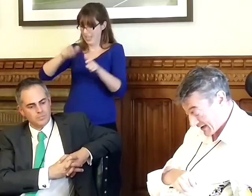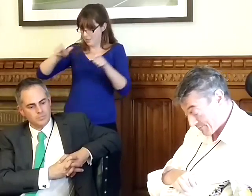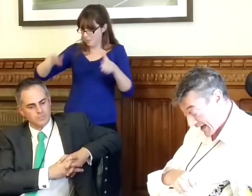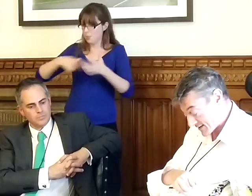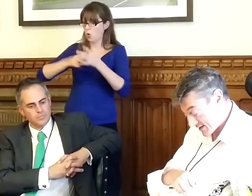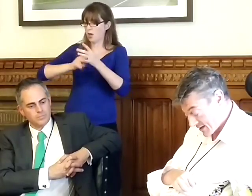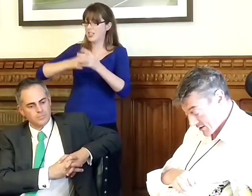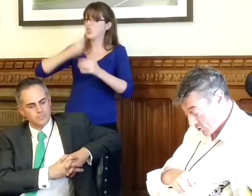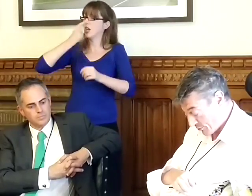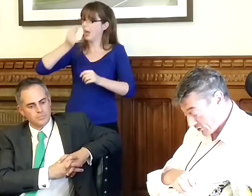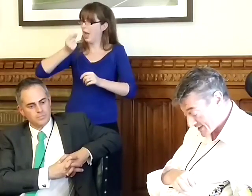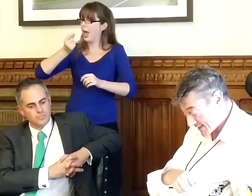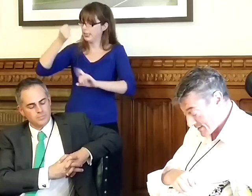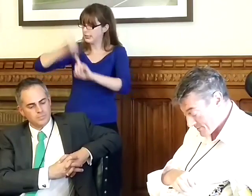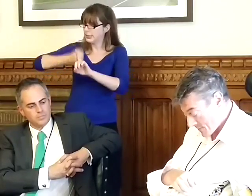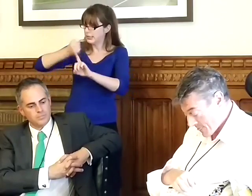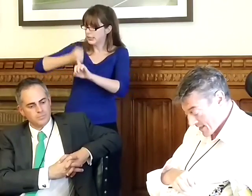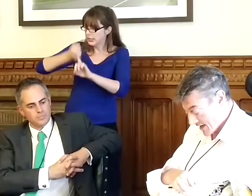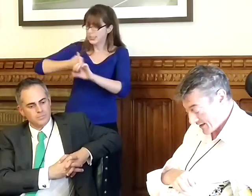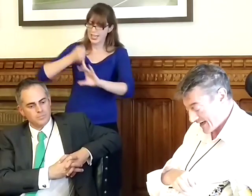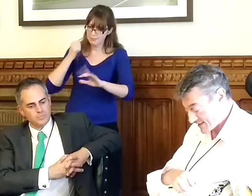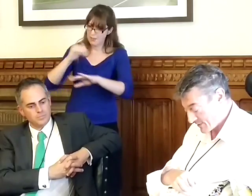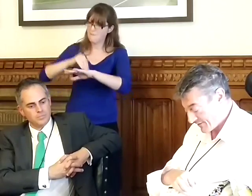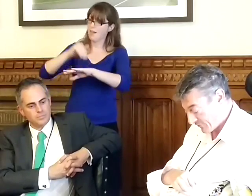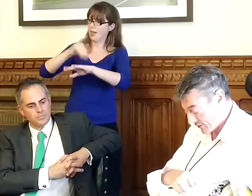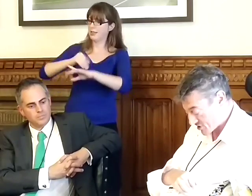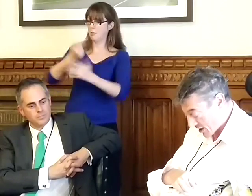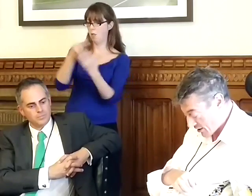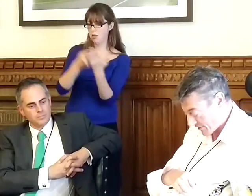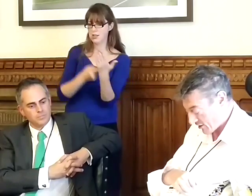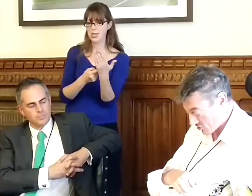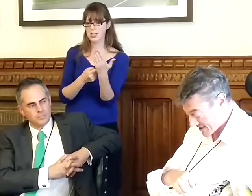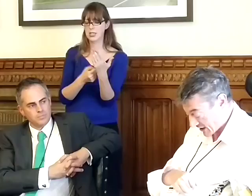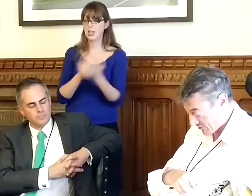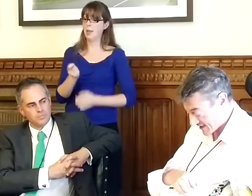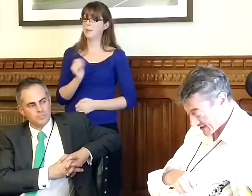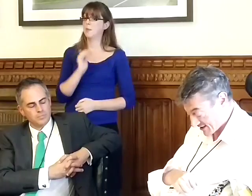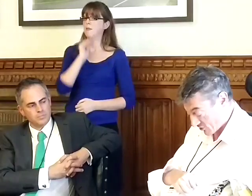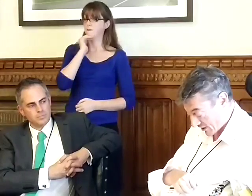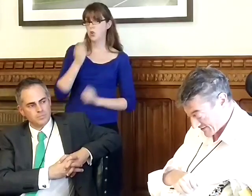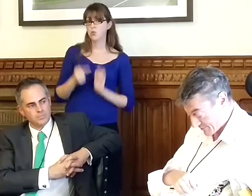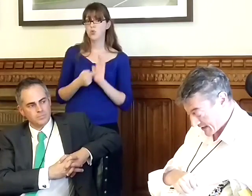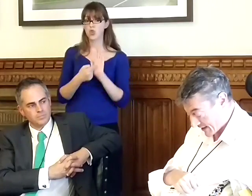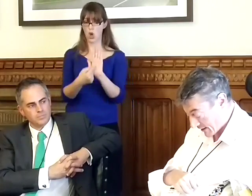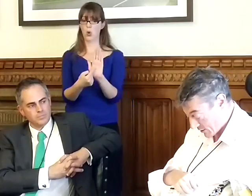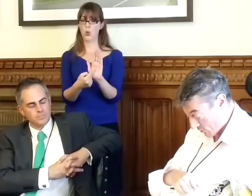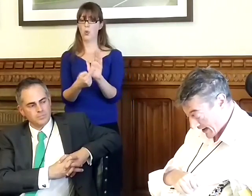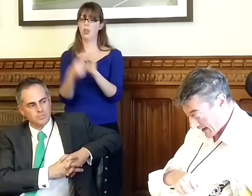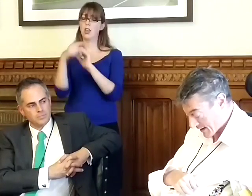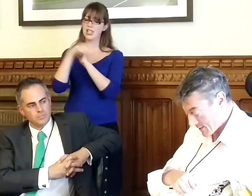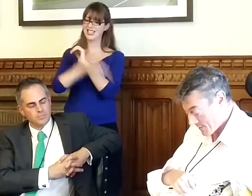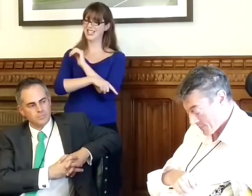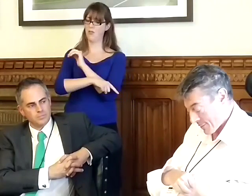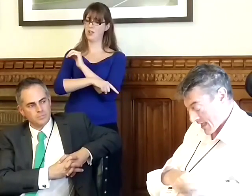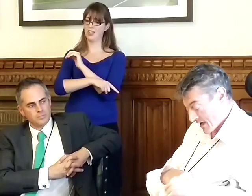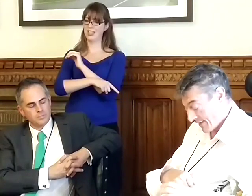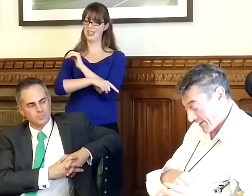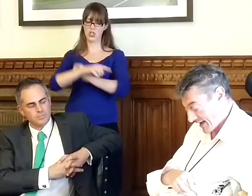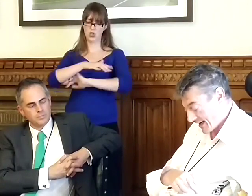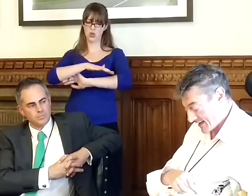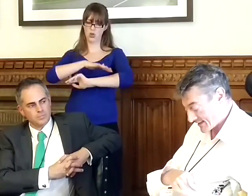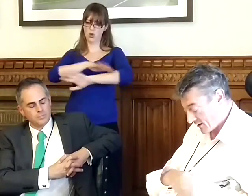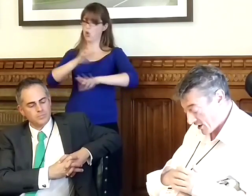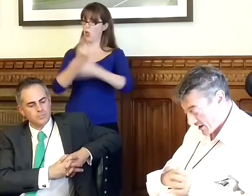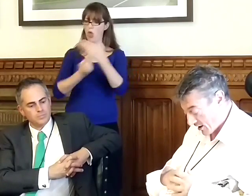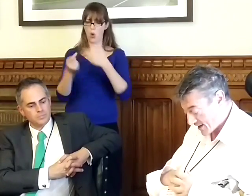a significant impact on policy. And Hammersmith and Fulham show that austerity does not have to be the only way,